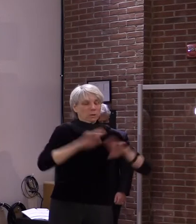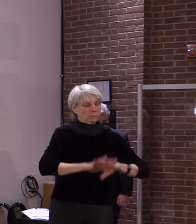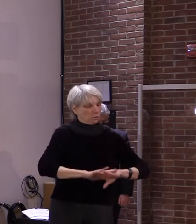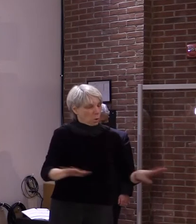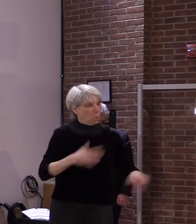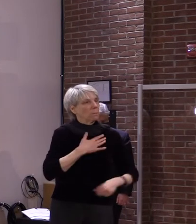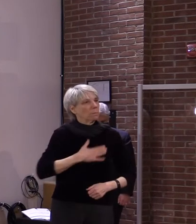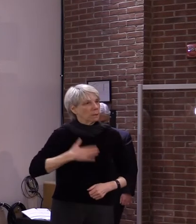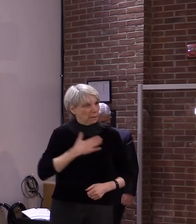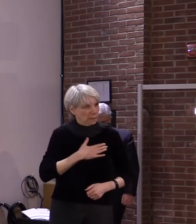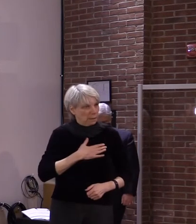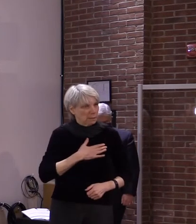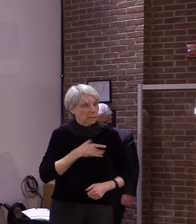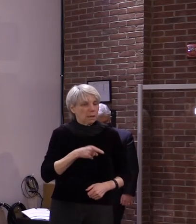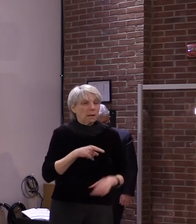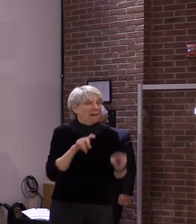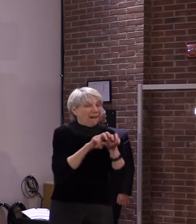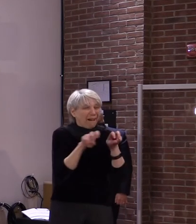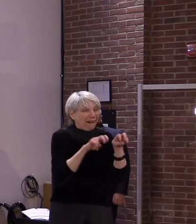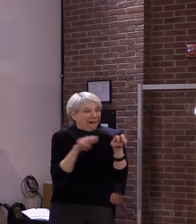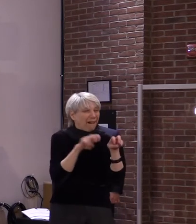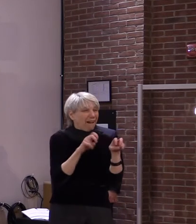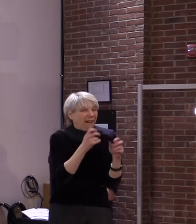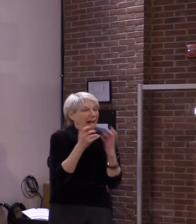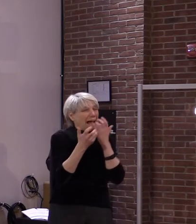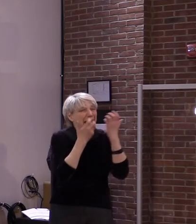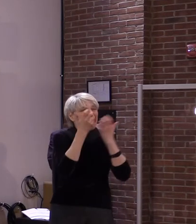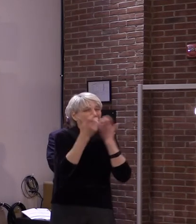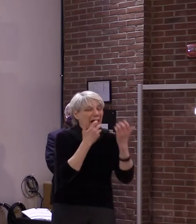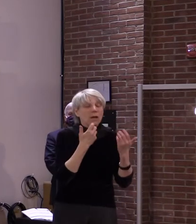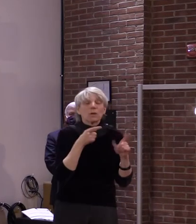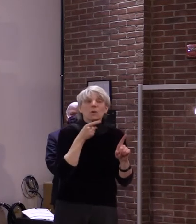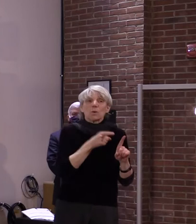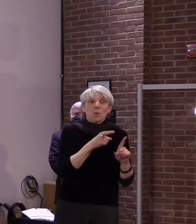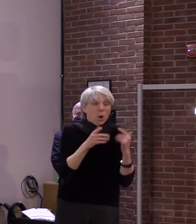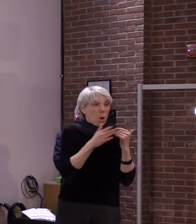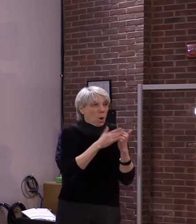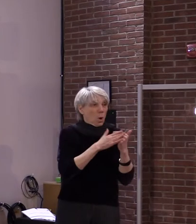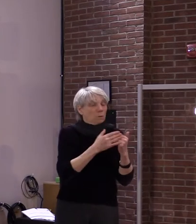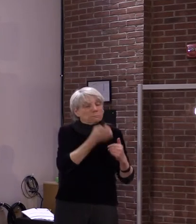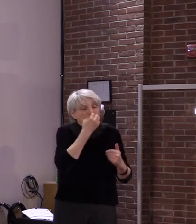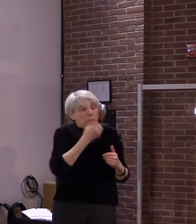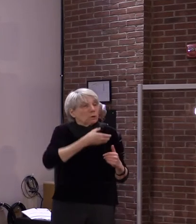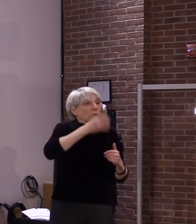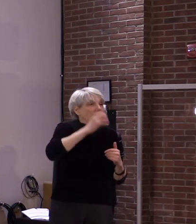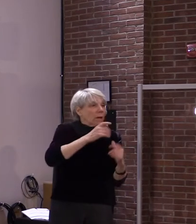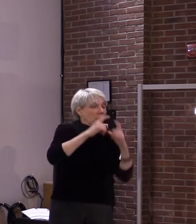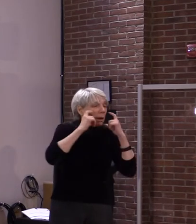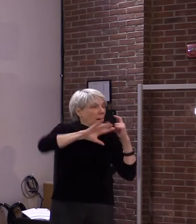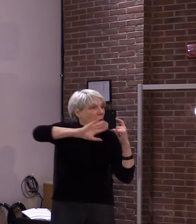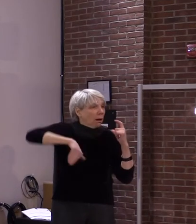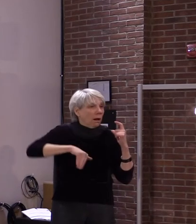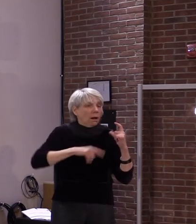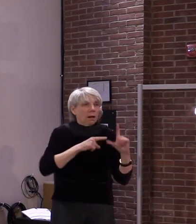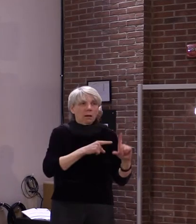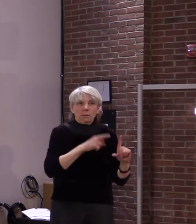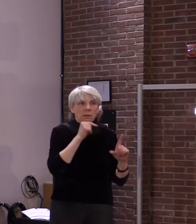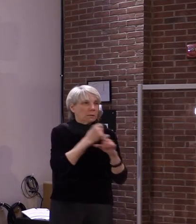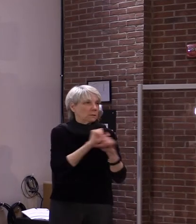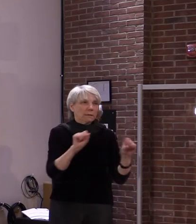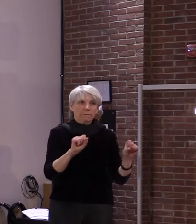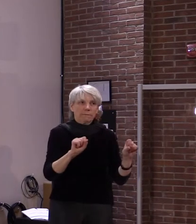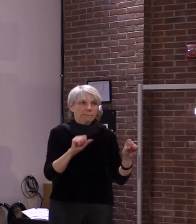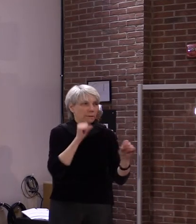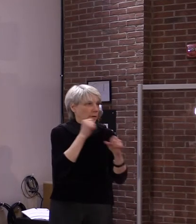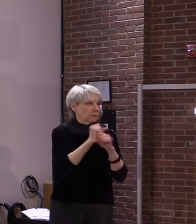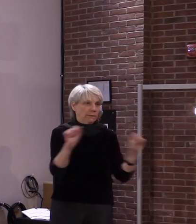because you'll be indoors close together and i imagine eating or drinking without masks now